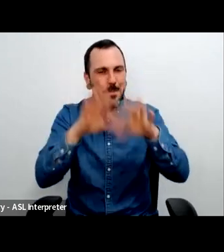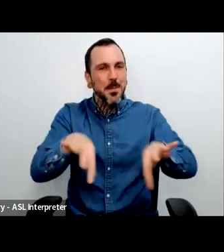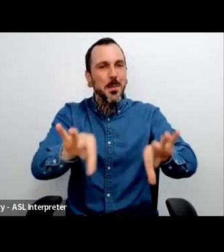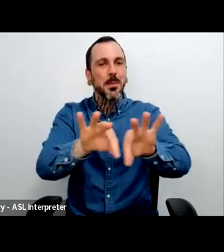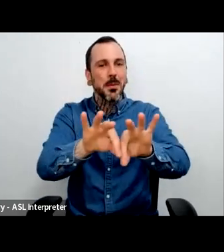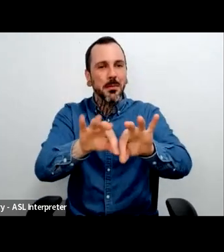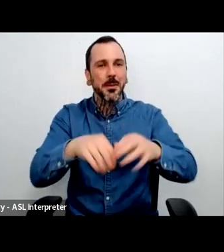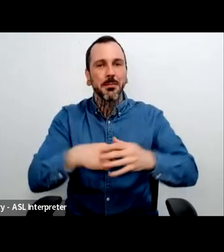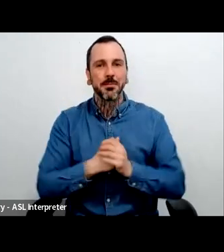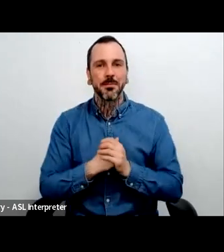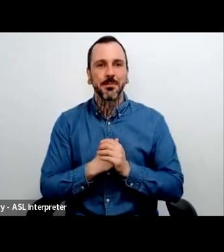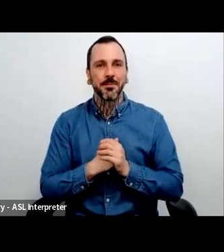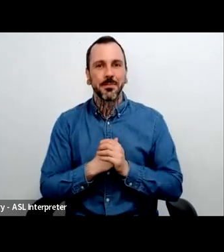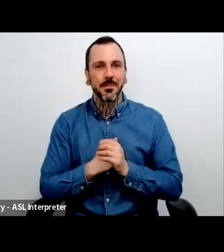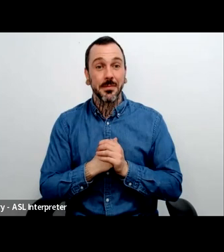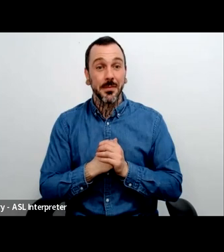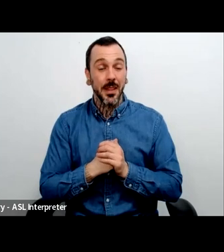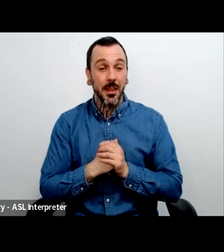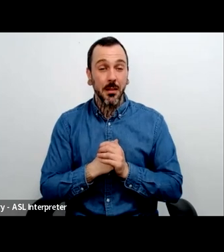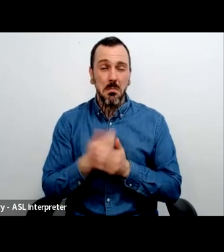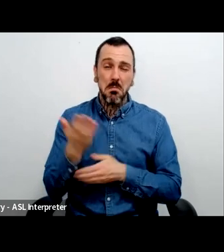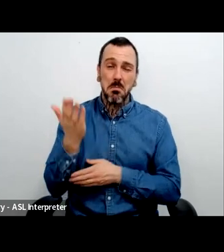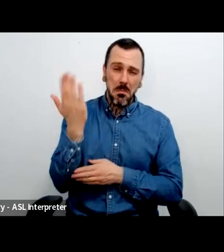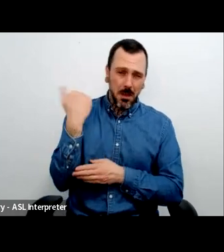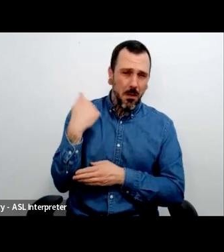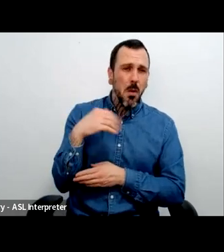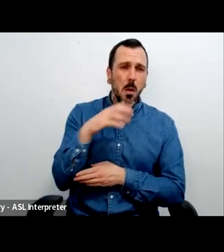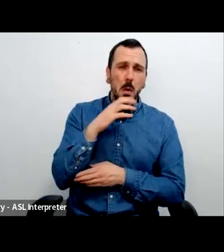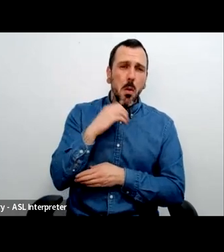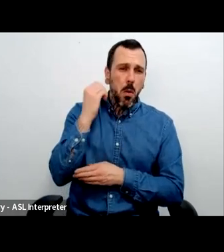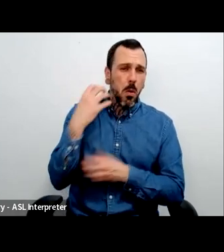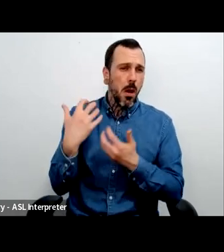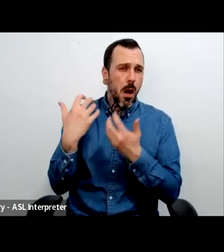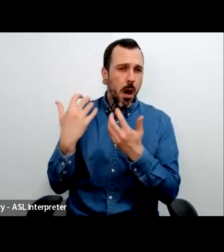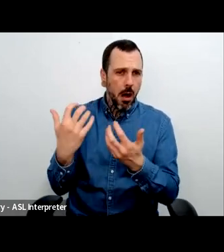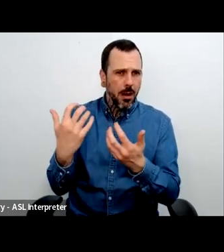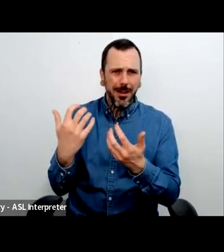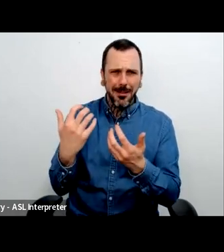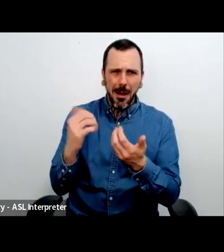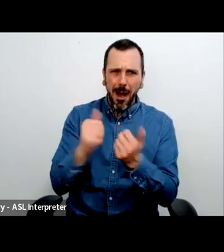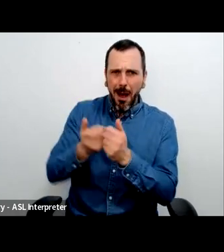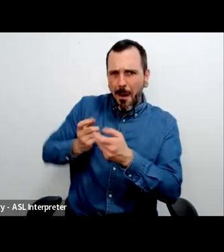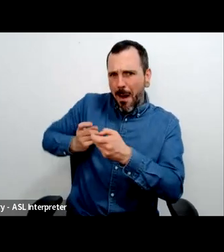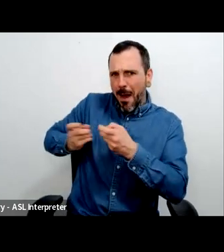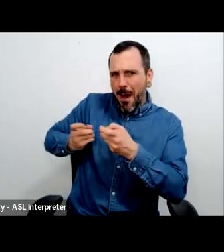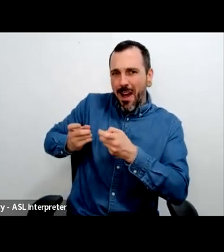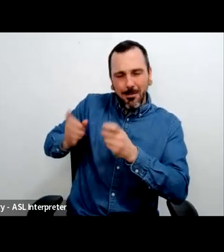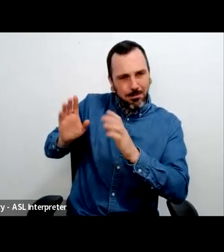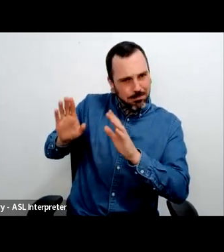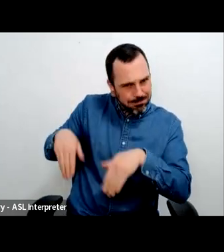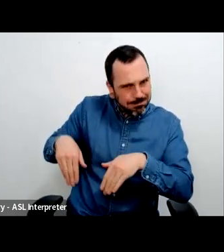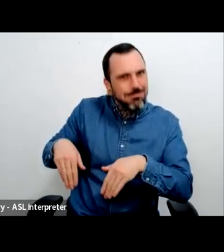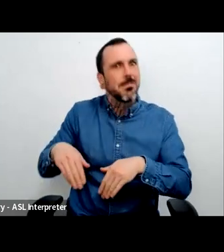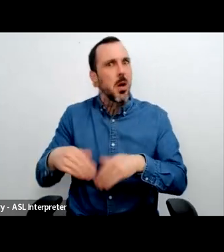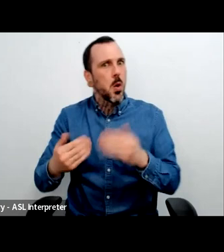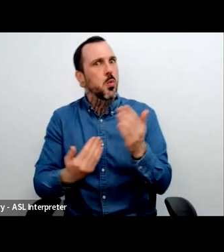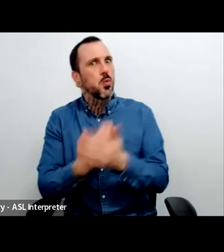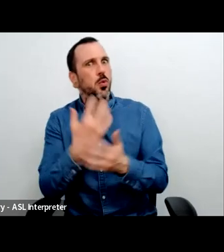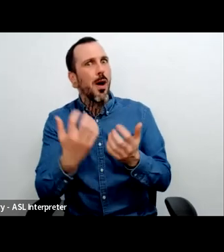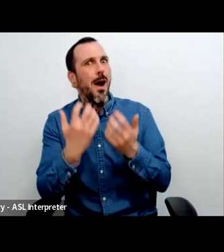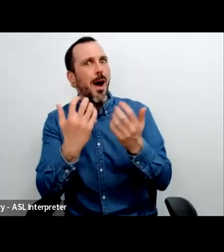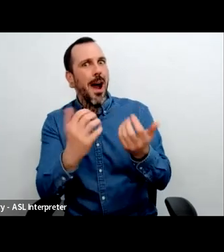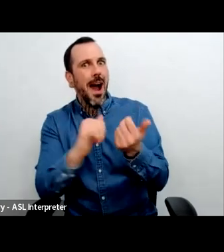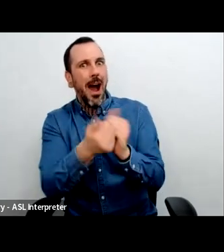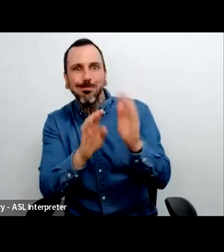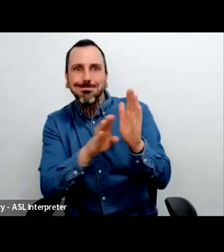about who the audience used to be, it's how do we build the audience of the future. That's what we're, I think, all looking at, or at least I am.